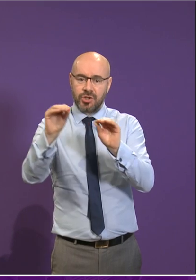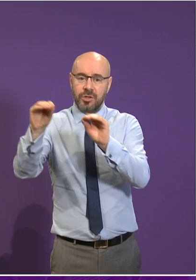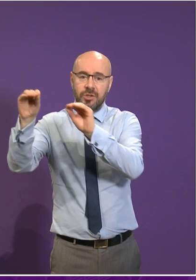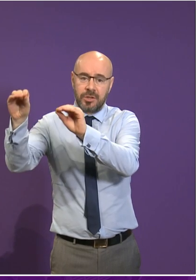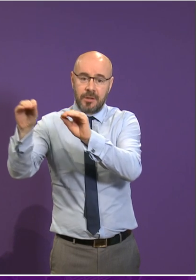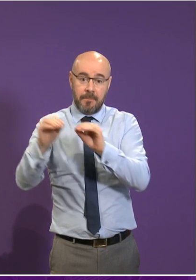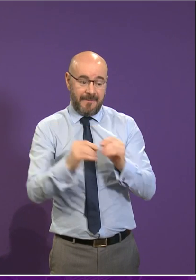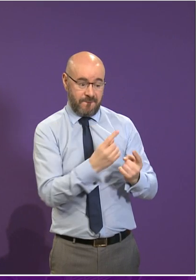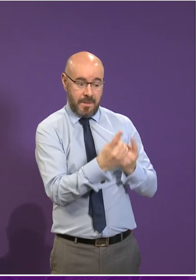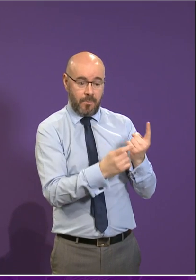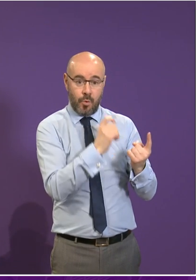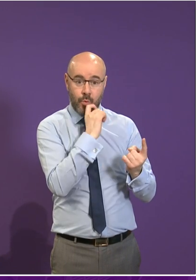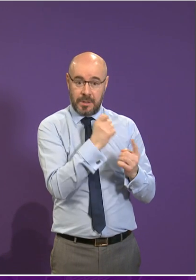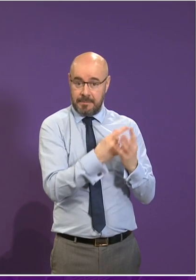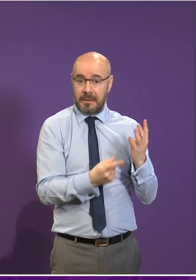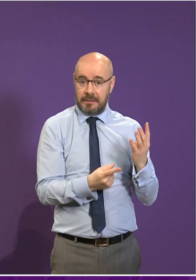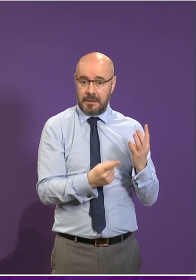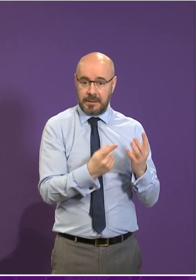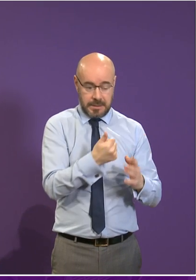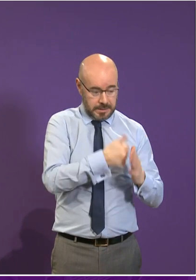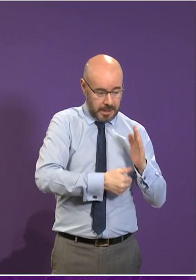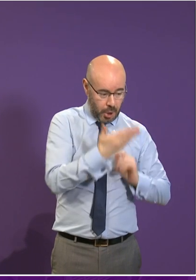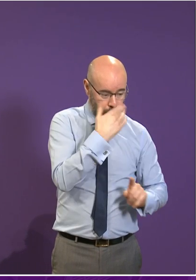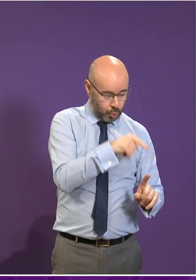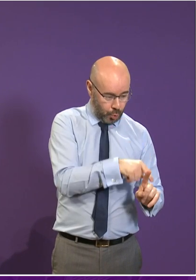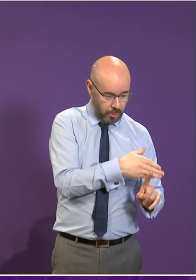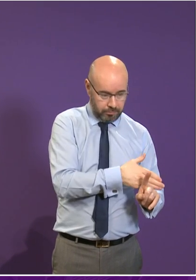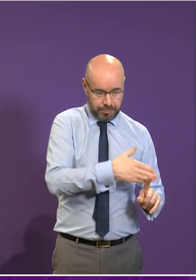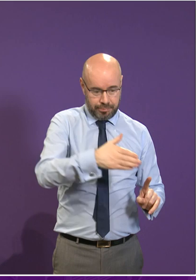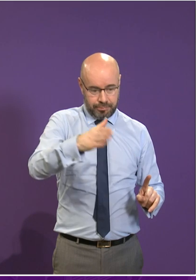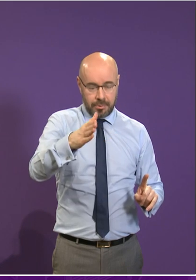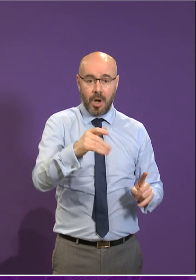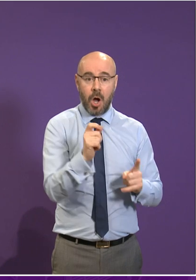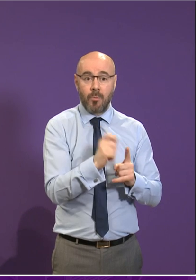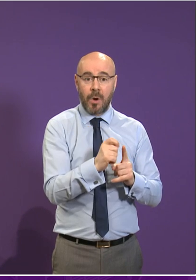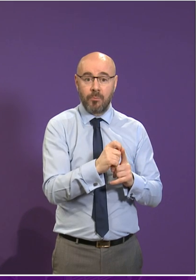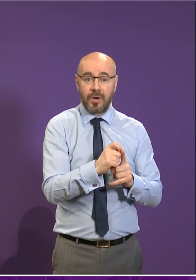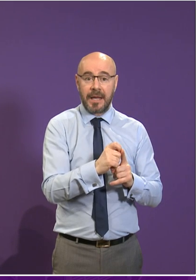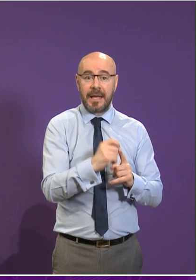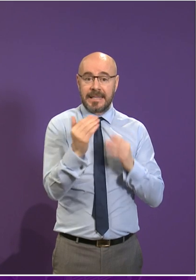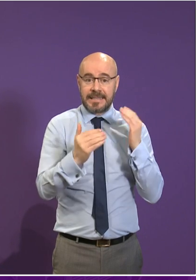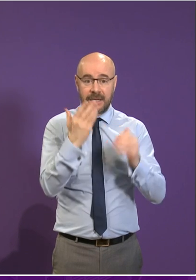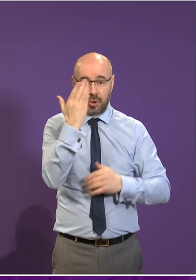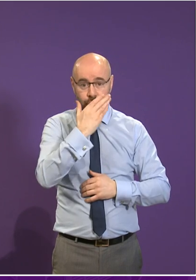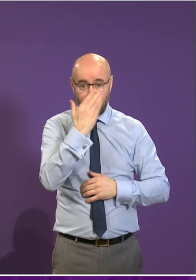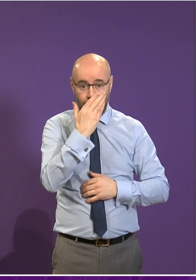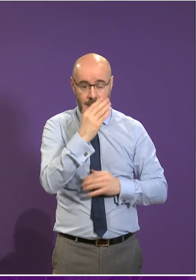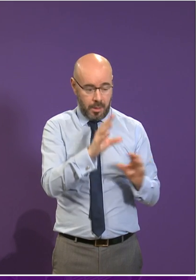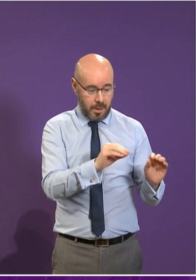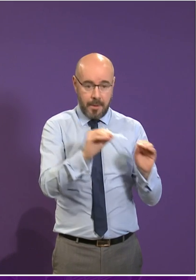people with disabilities, you know, starting school, going from primary to secondary school, going from secondary school